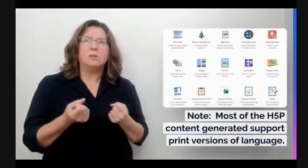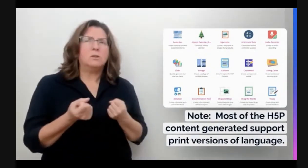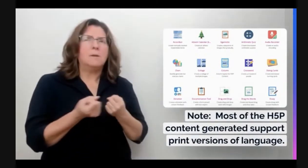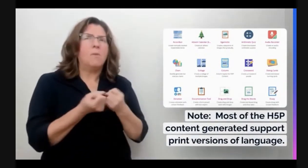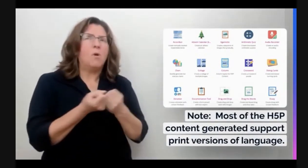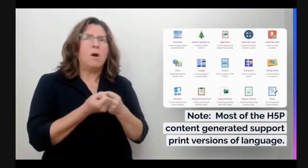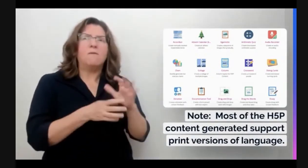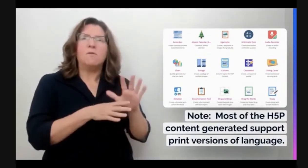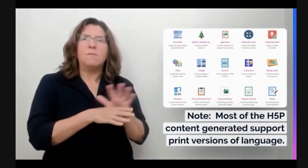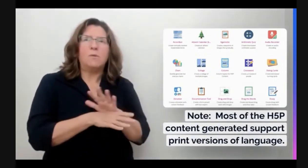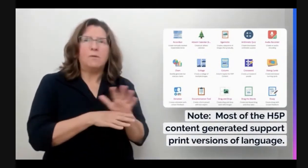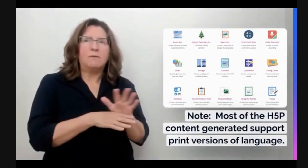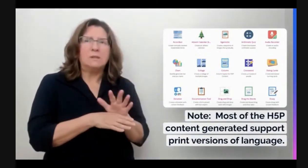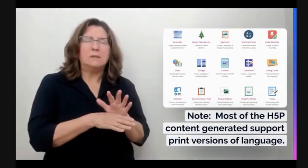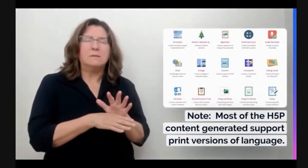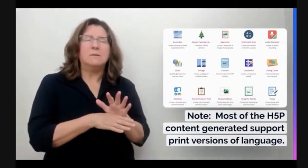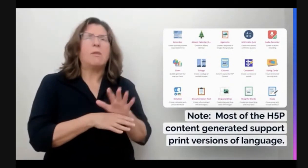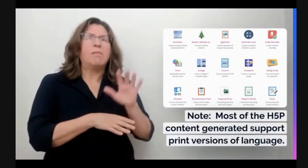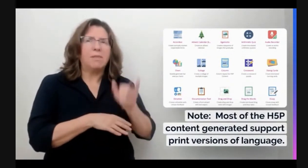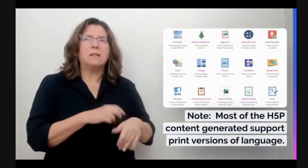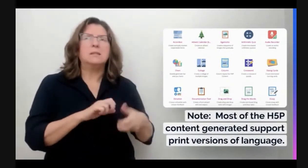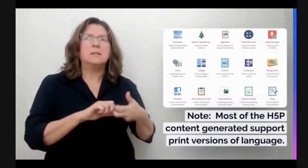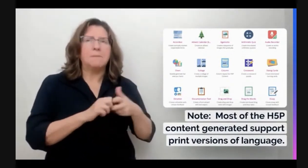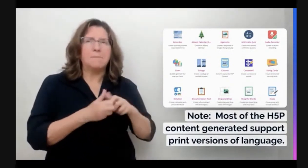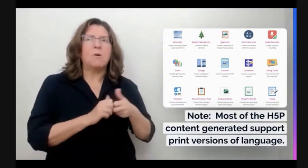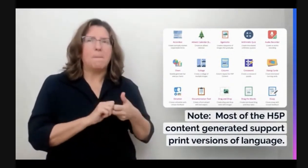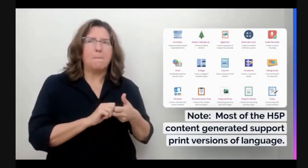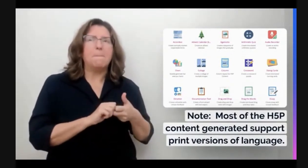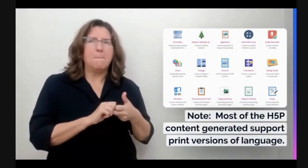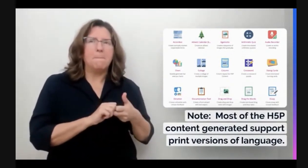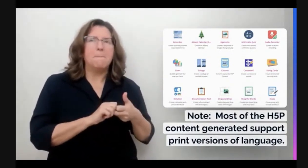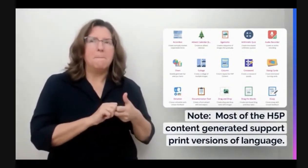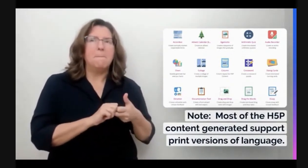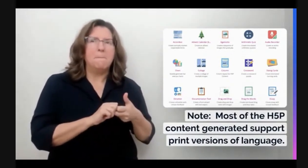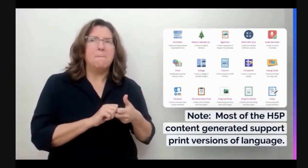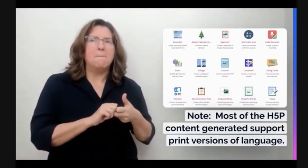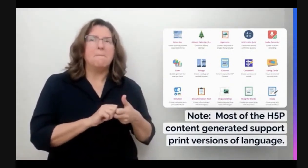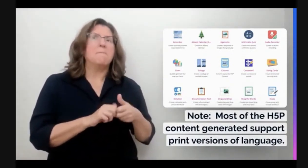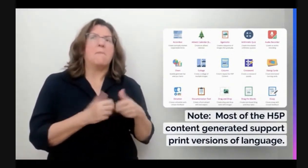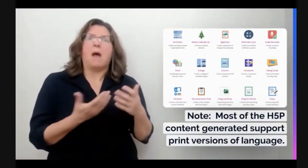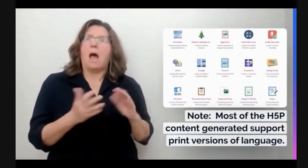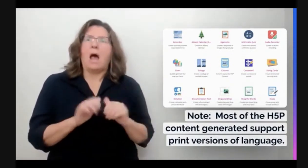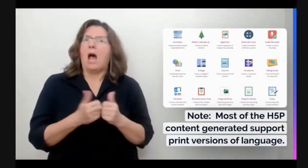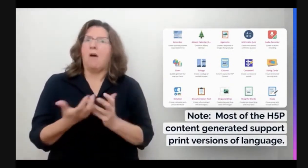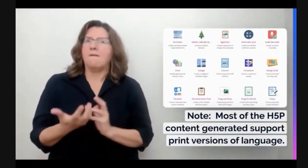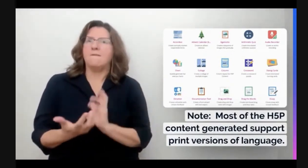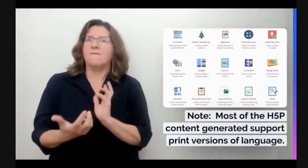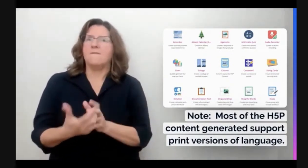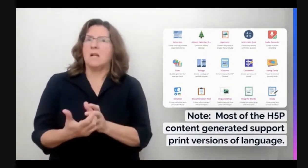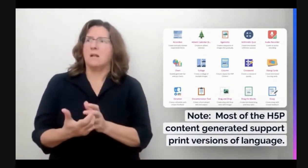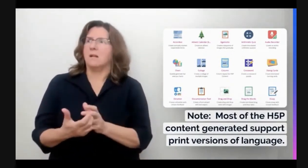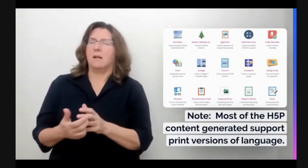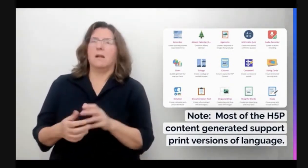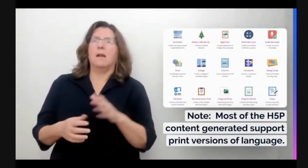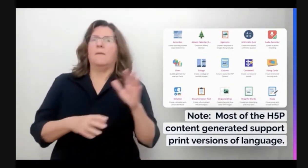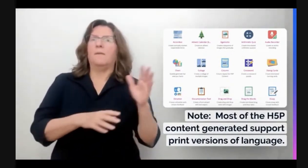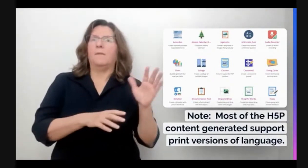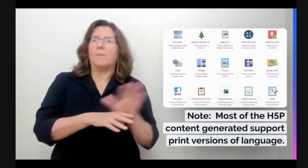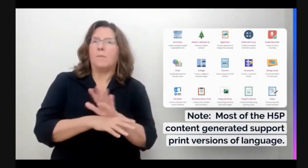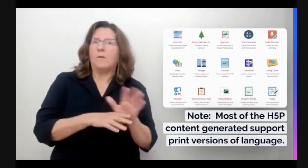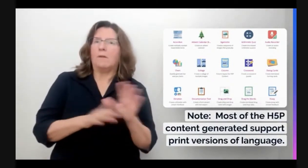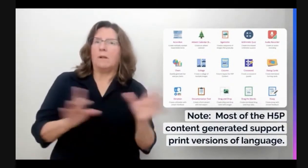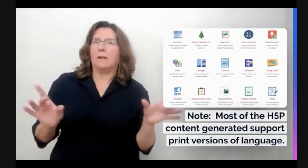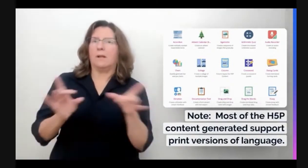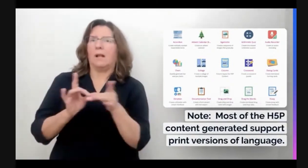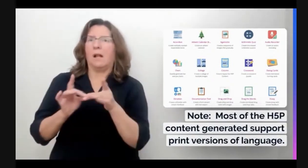language activities. There are far fewer activity options using video. That's a problem. Where are